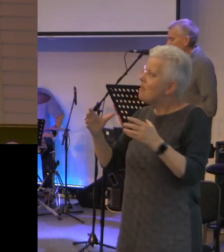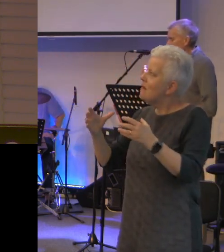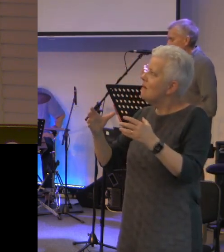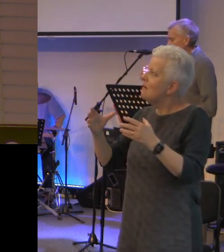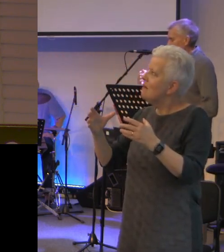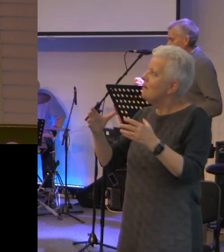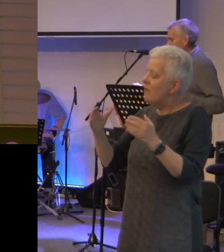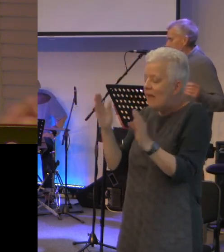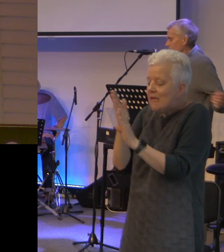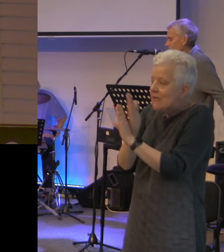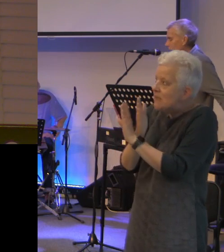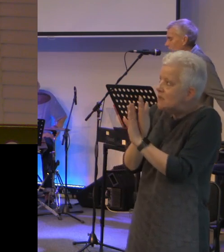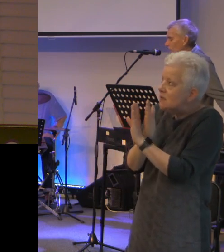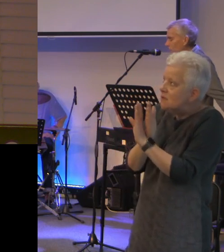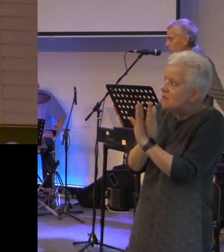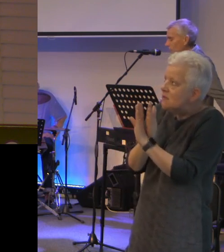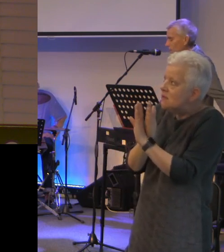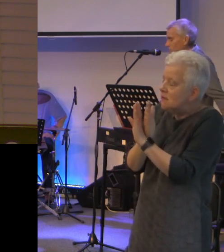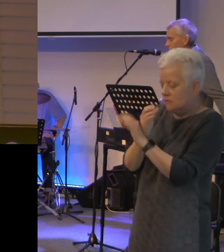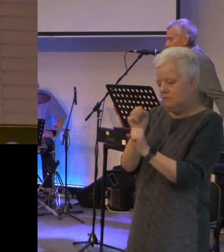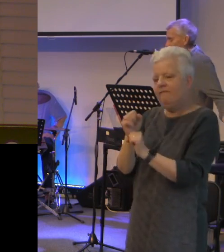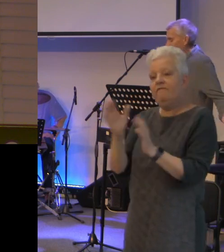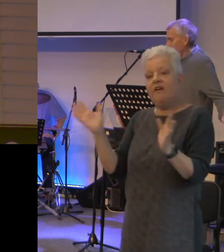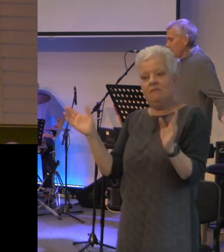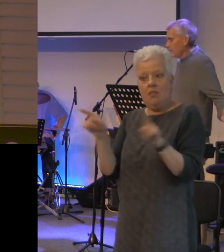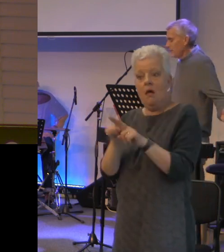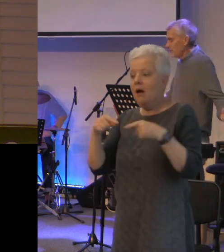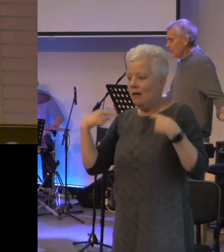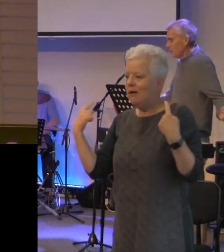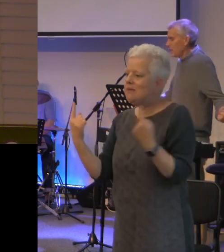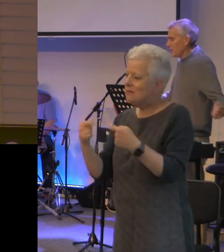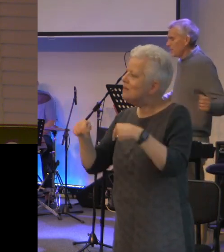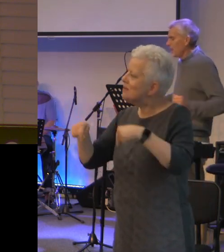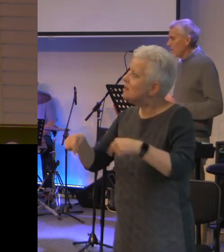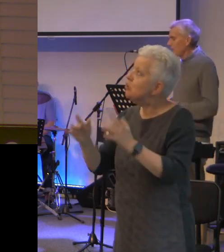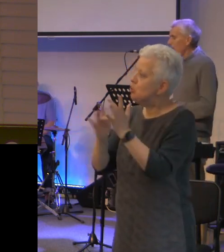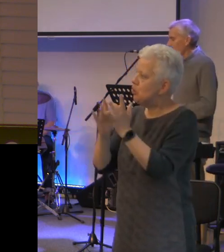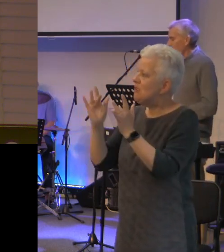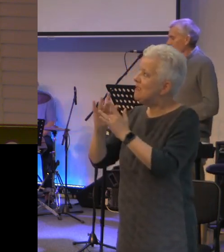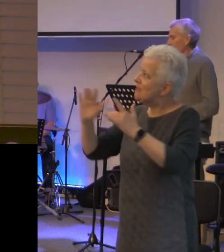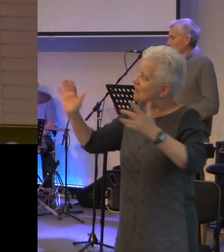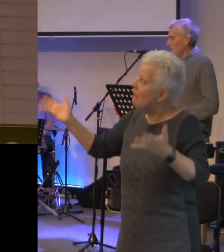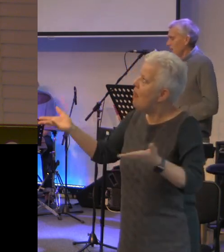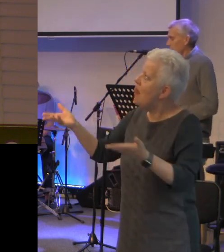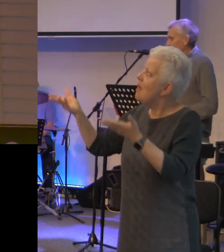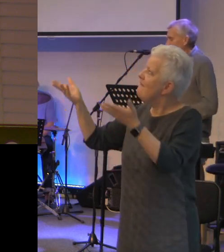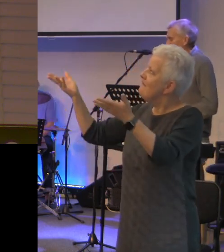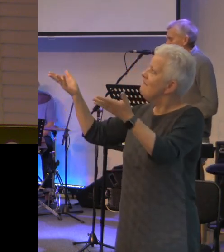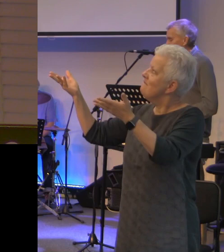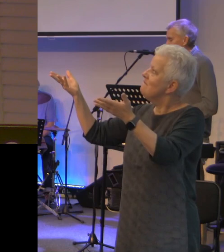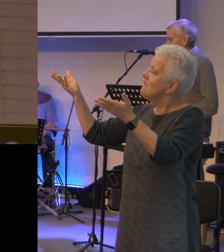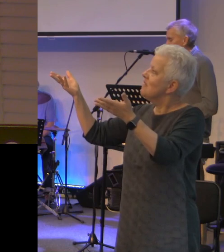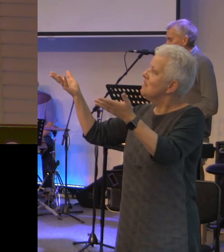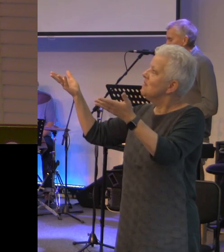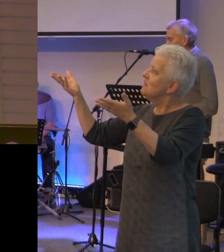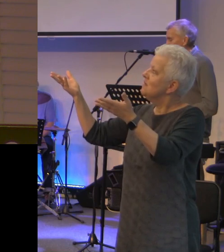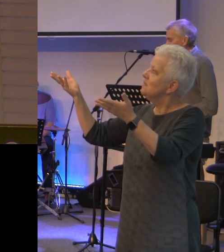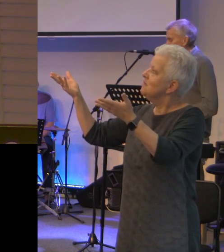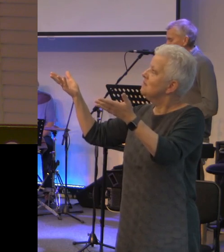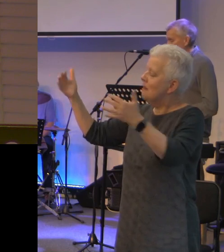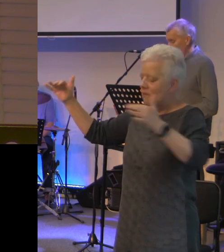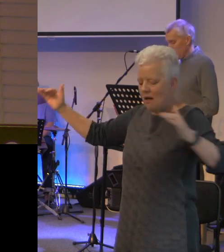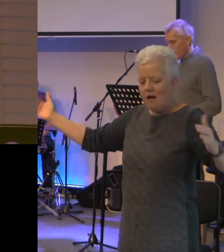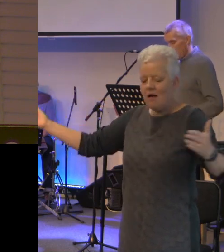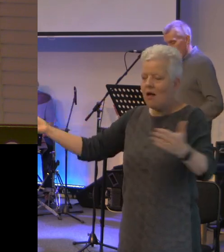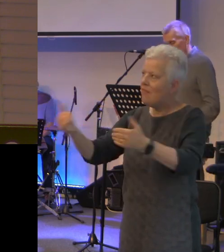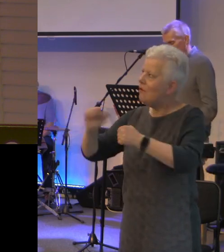whether hidden or in freedom as we are, Jesus, be lifted high in the gathering of